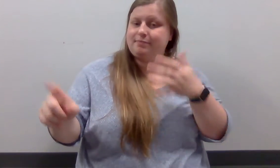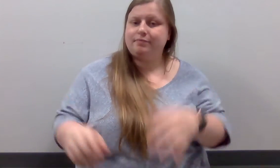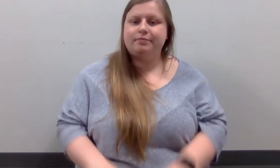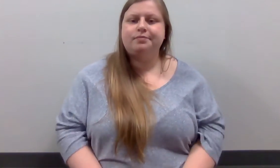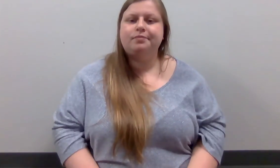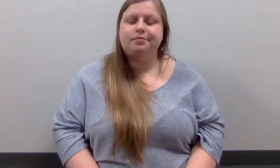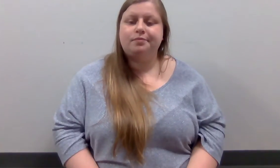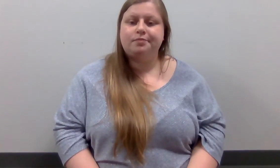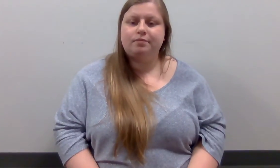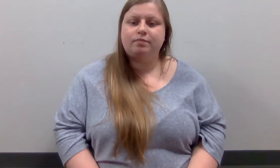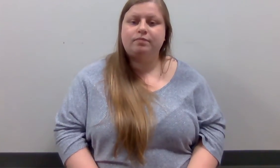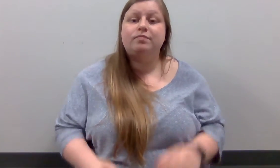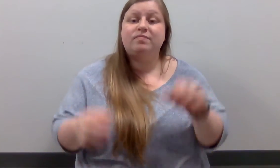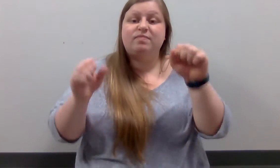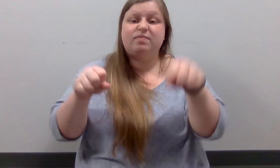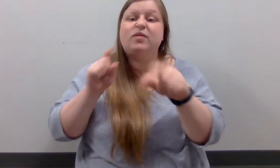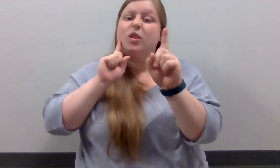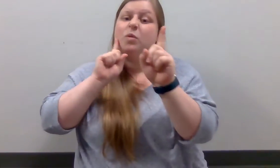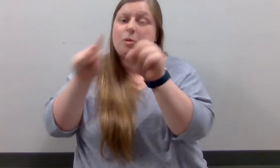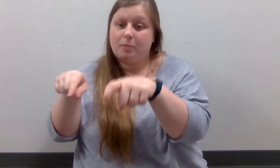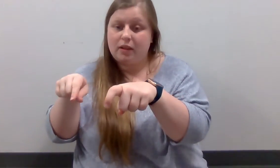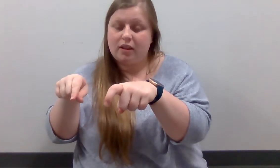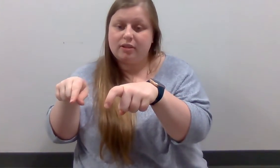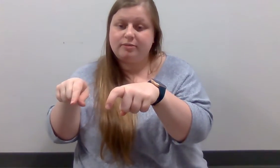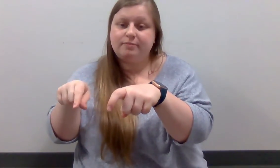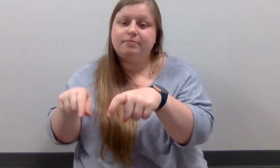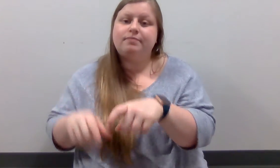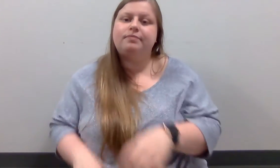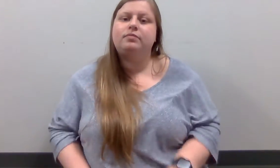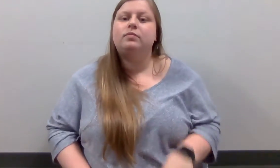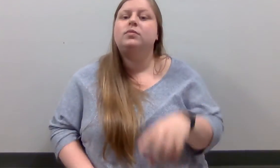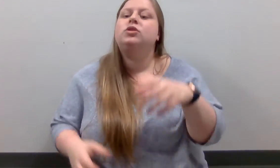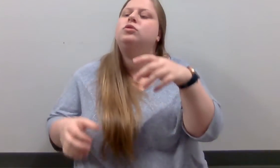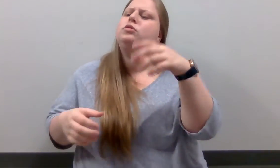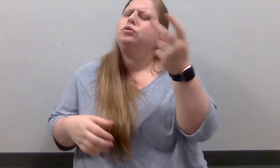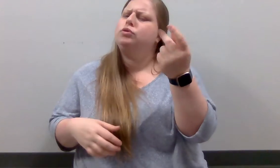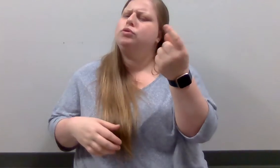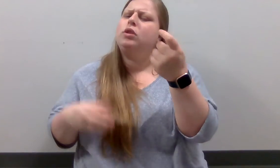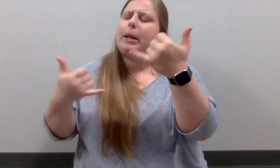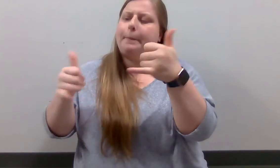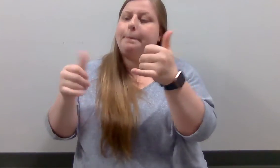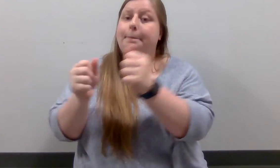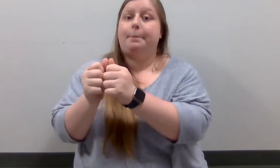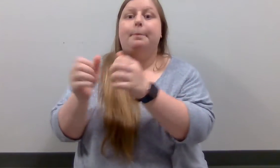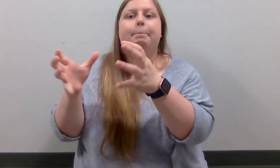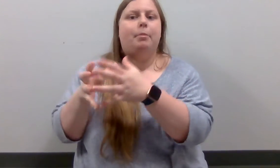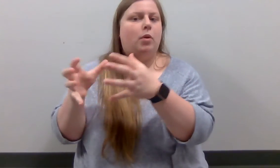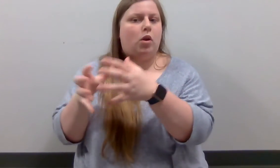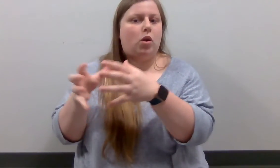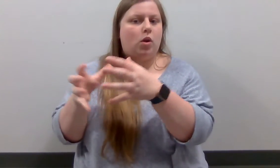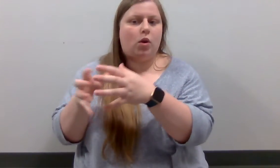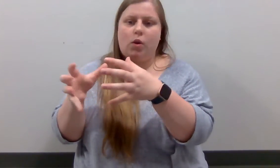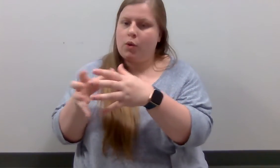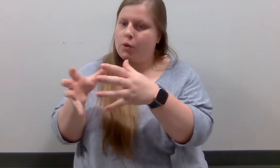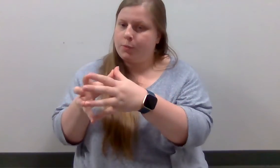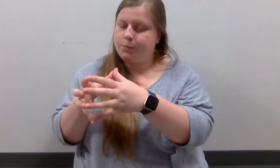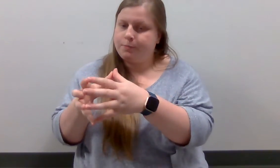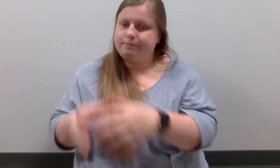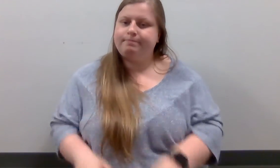If you wanted to expand the child's utterance, you could reply, "The dog plays with the ball."